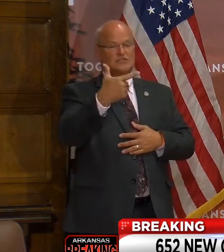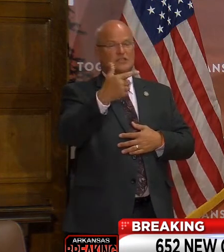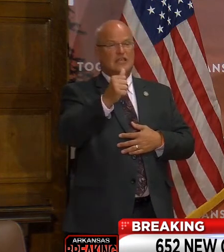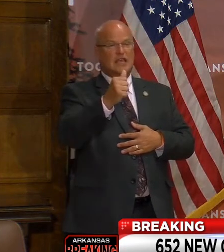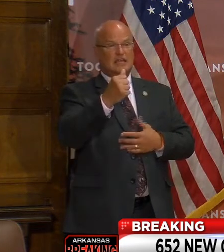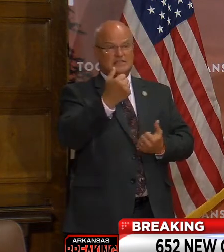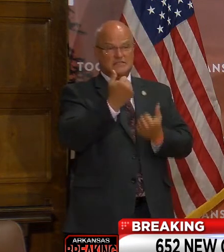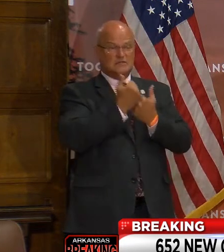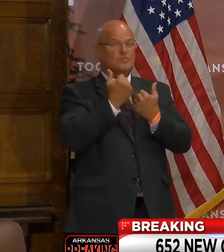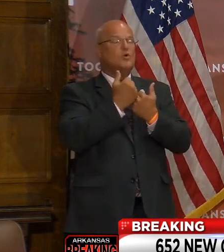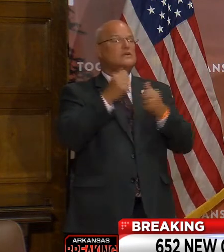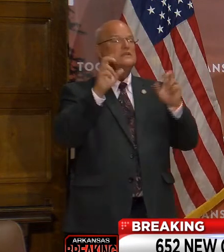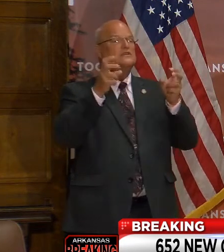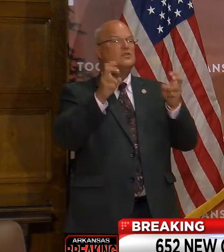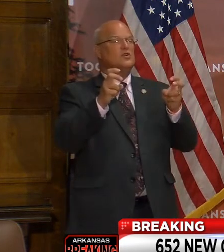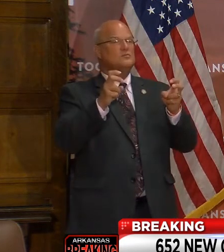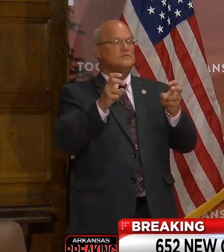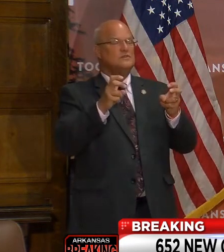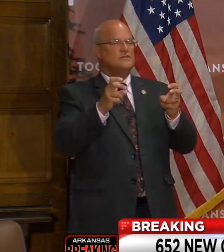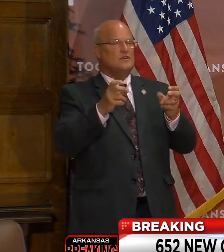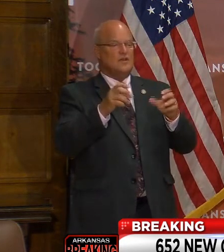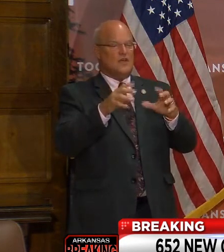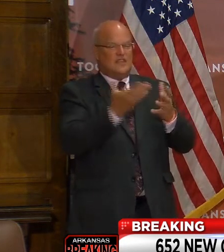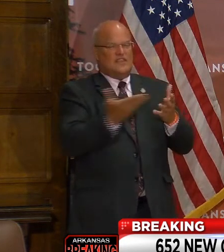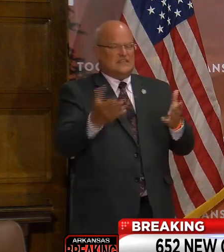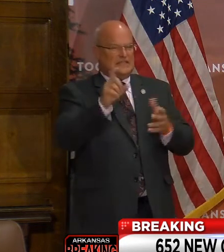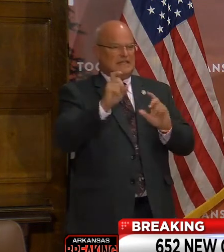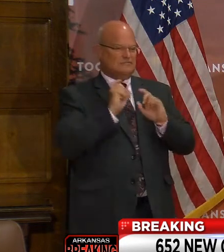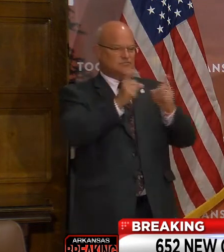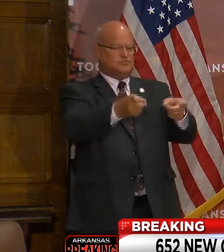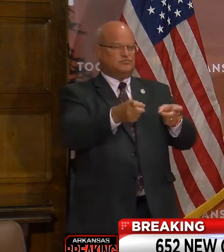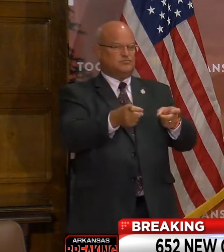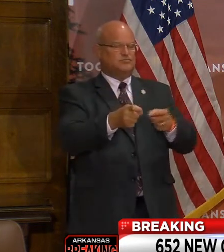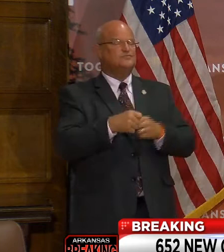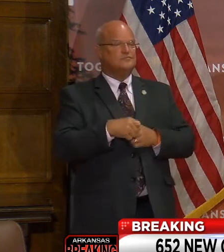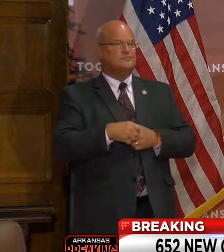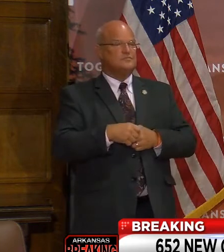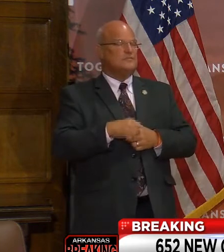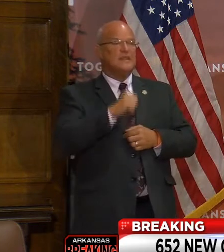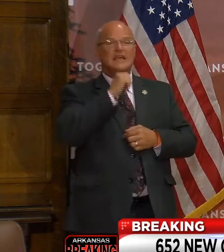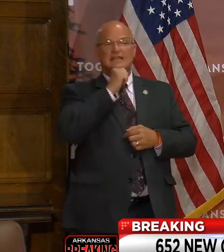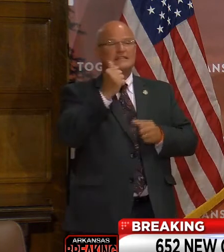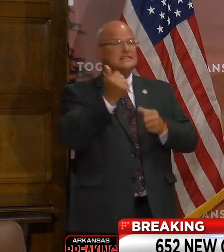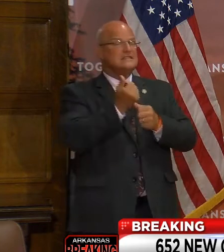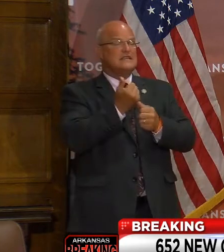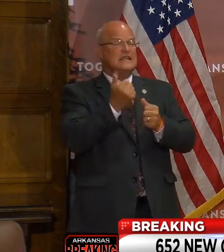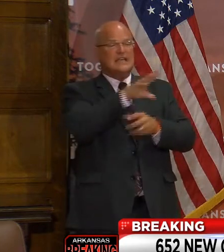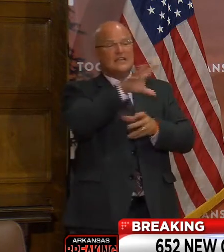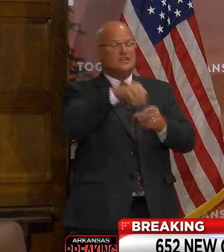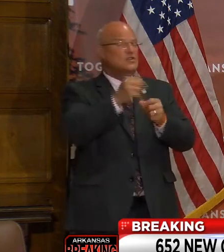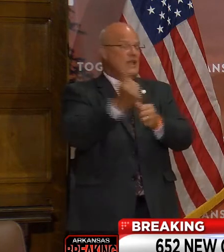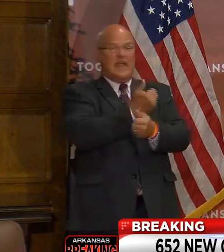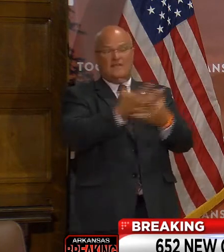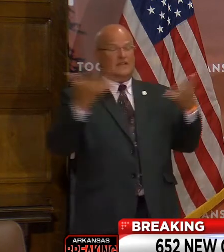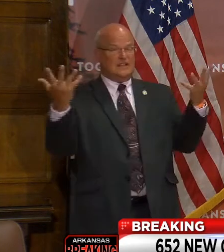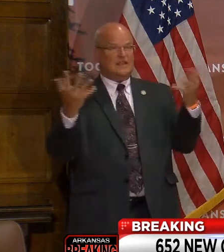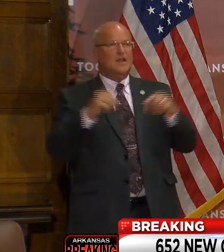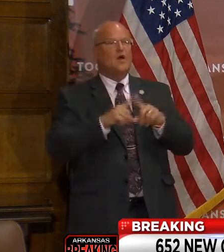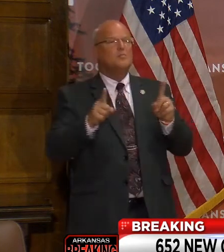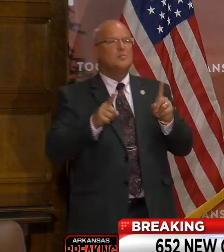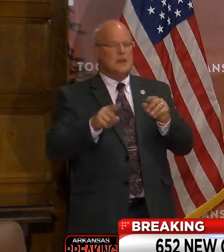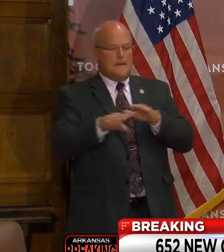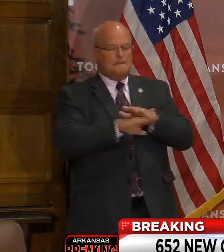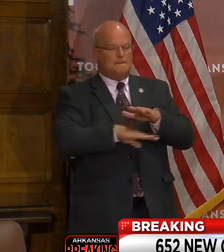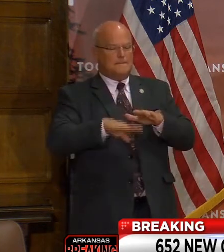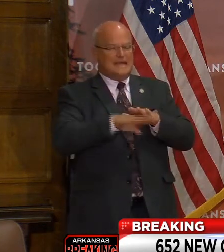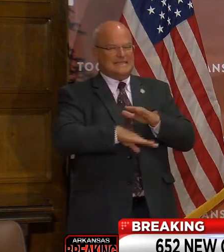advocating for in terms of a relief package, and it doesn't include everything under the sun. It includes basic